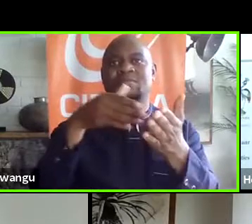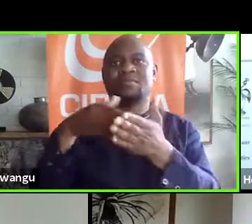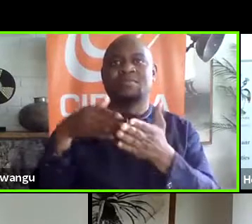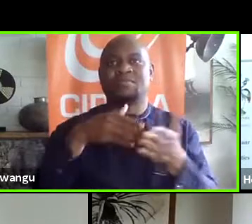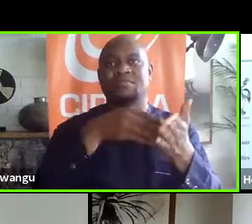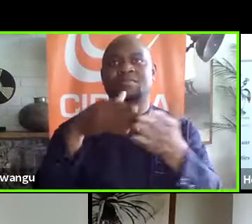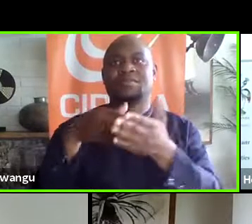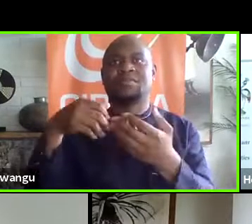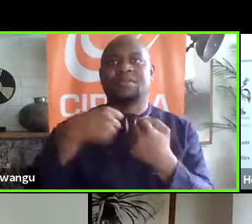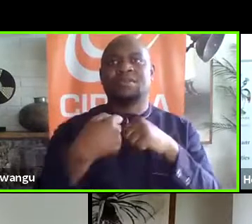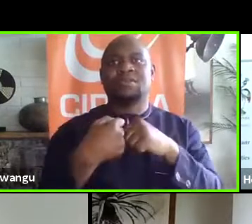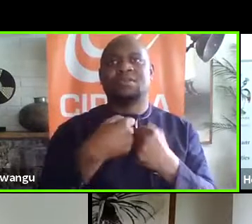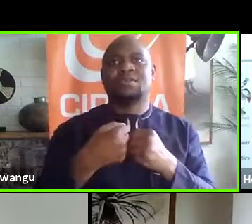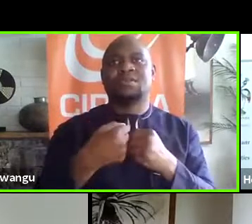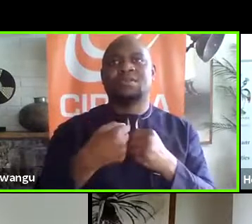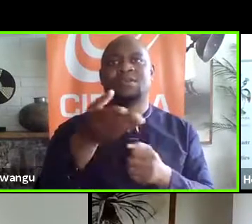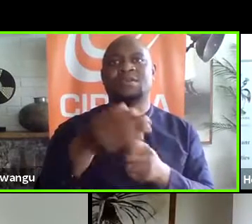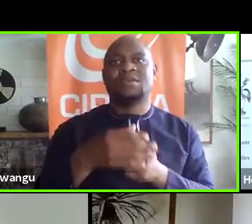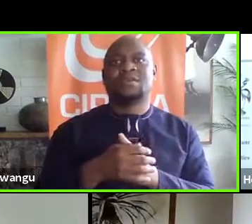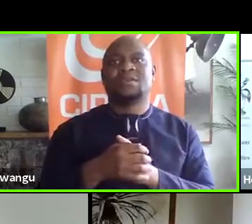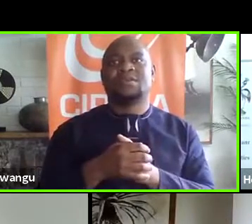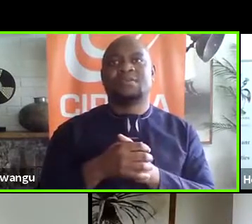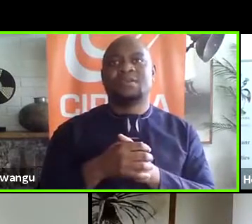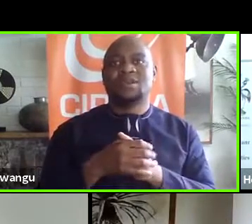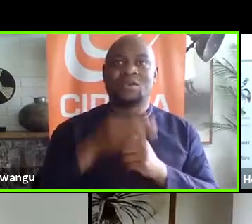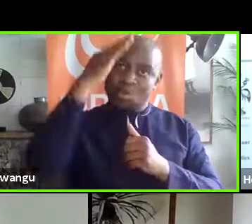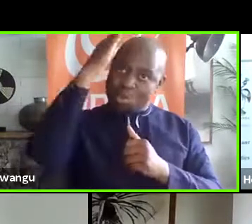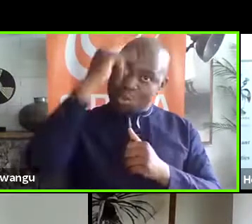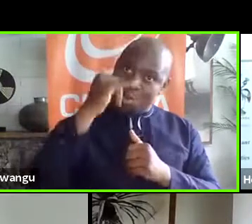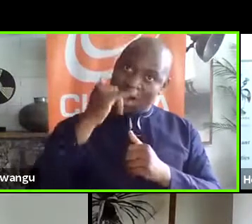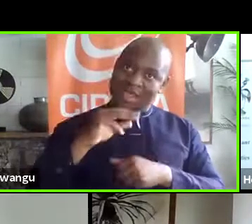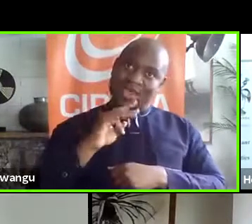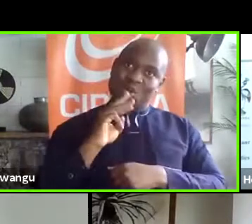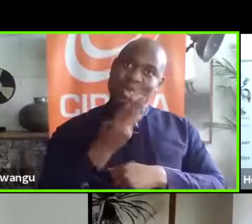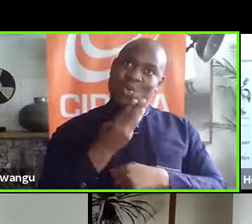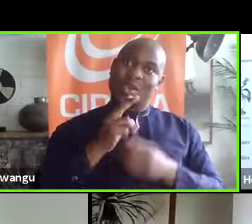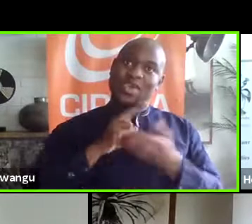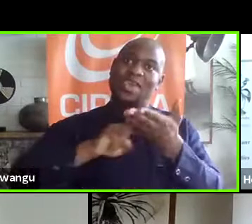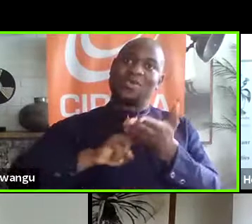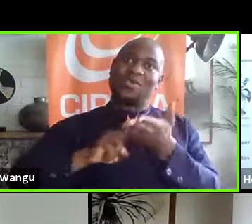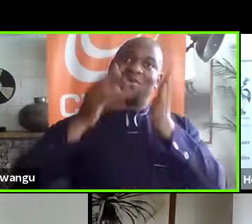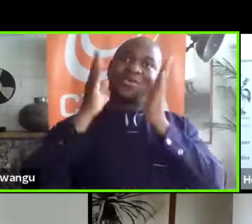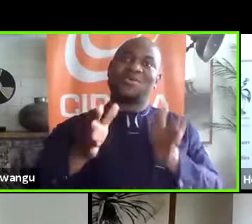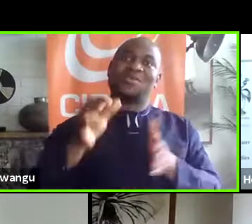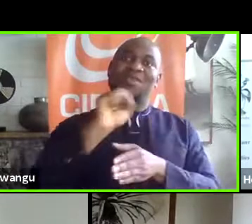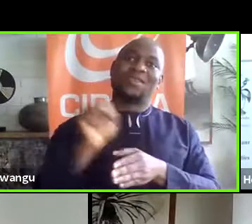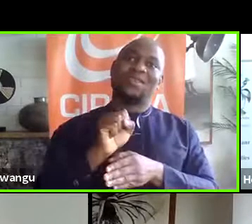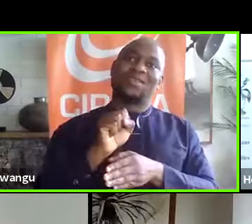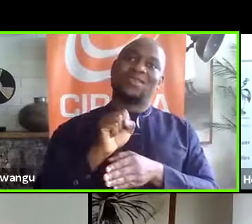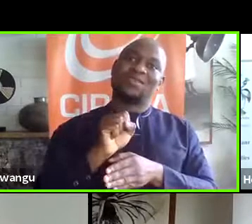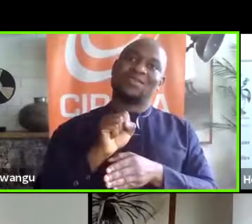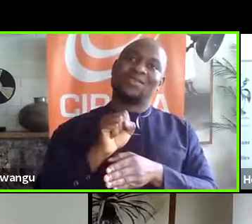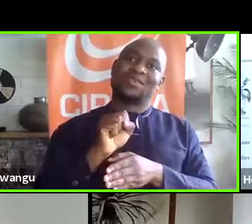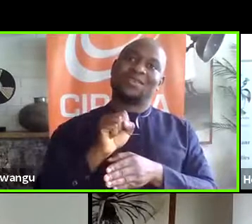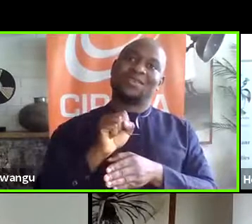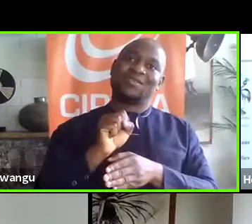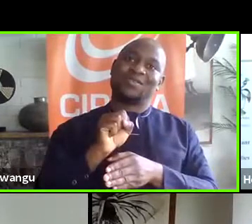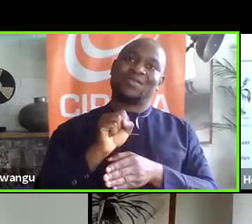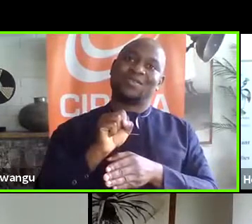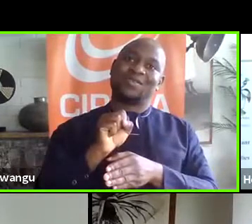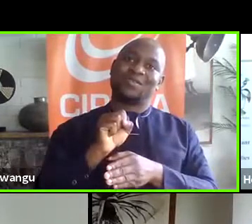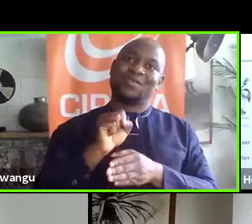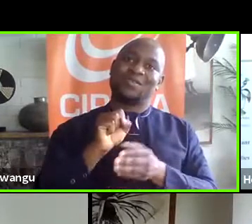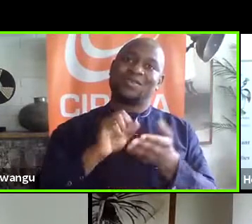together to address these challenges amidst us in the disability movement, especially for us people with hearing impairment. And we shall